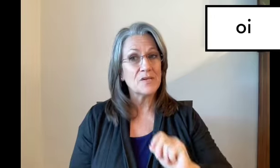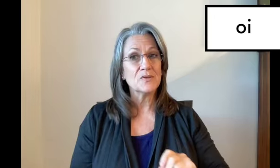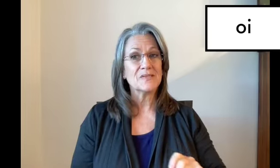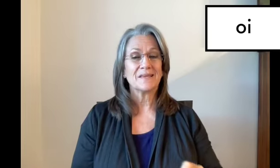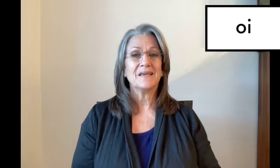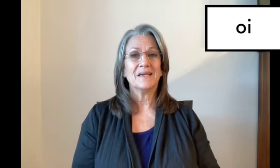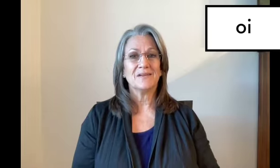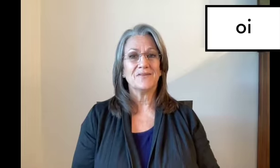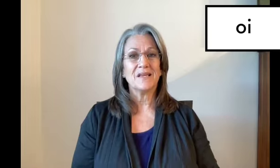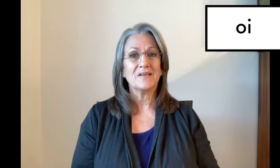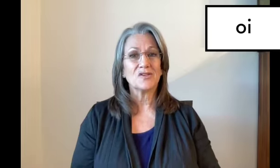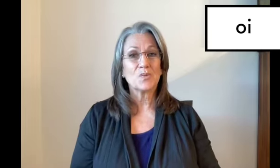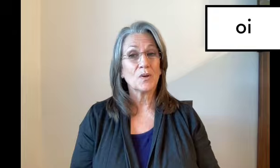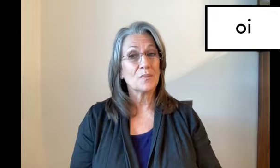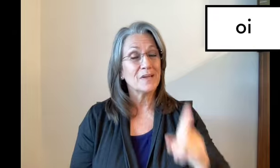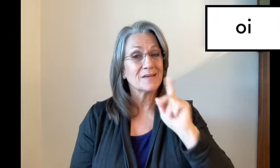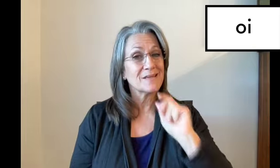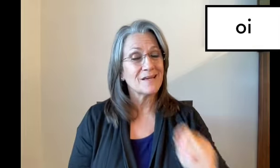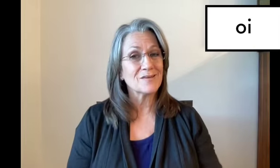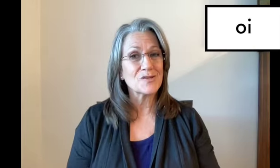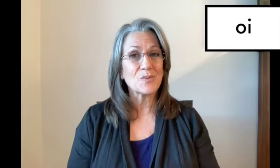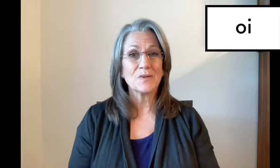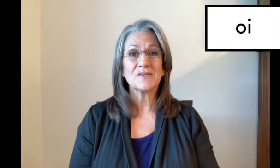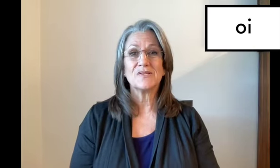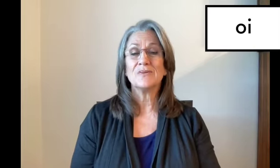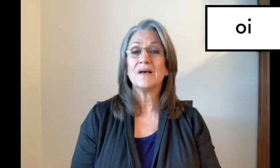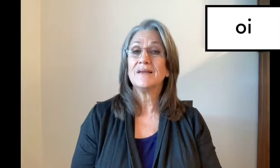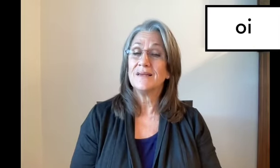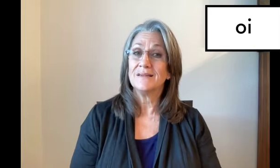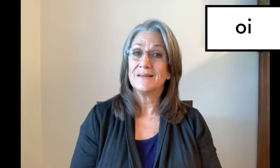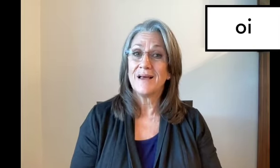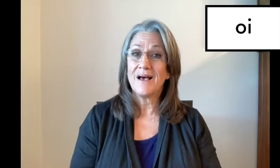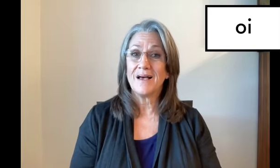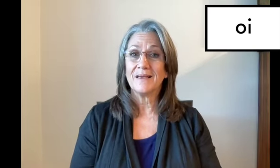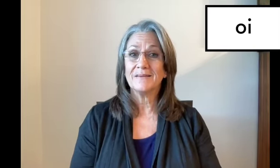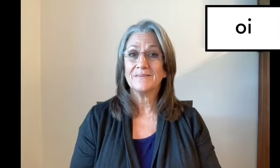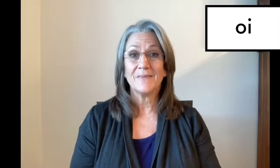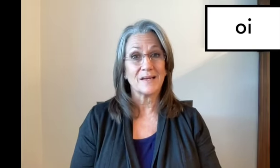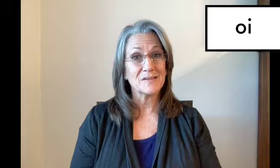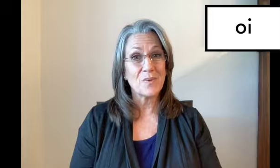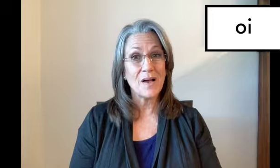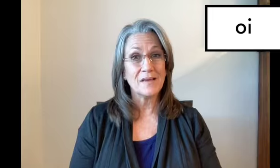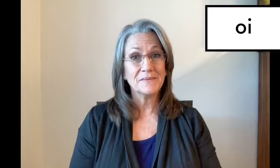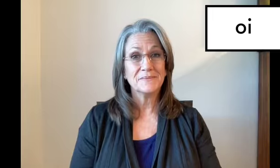used at the end of an English word because English words do not end in I. That is why.